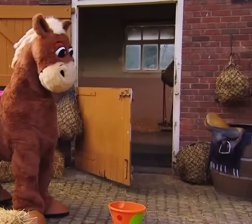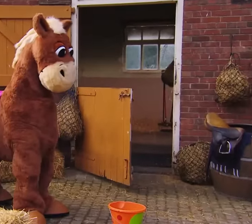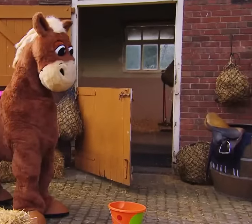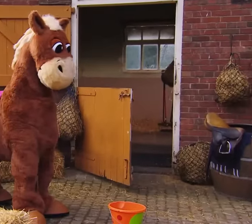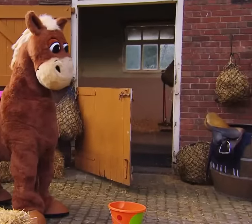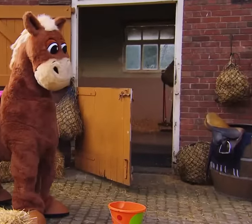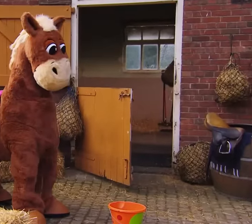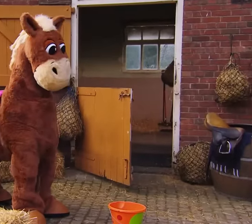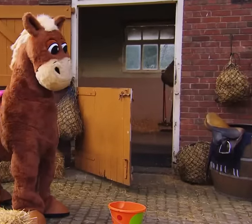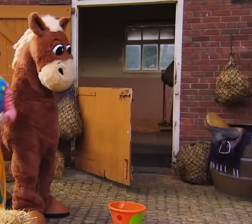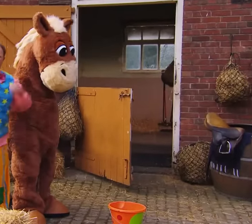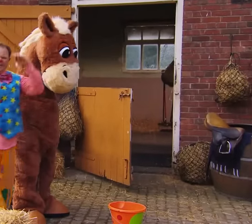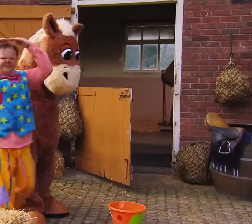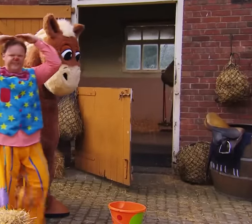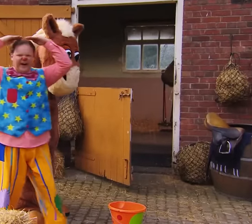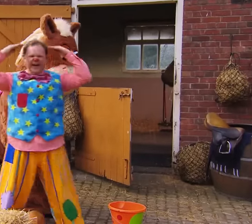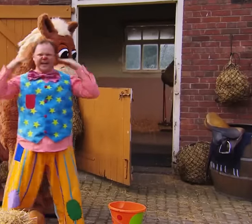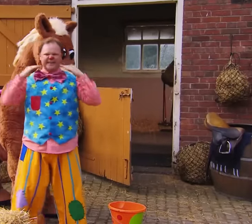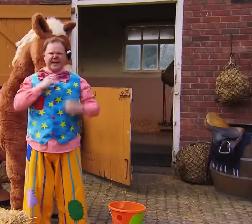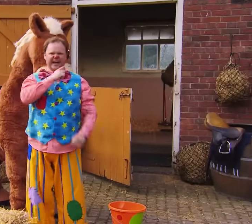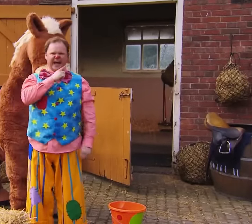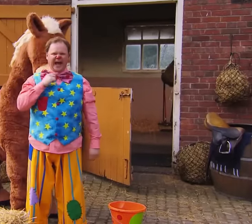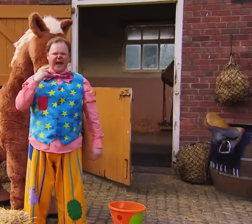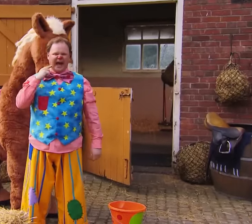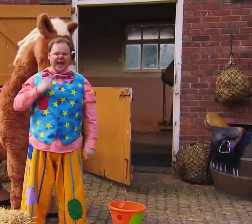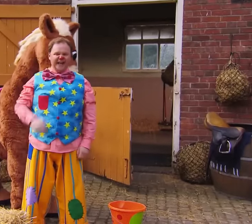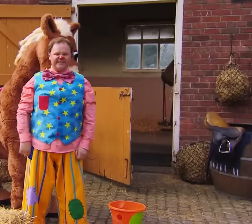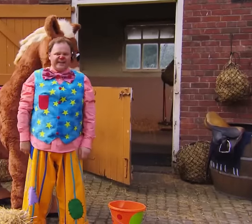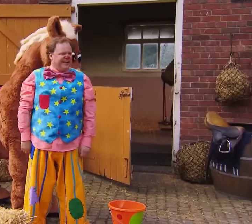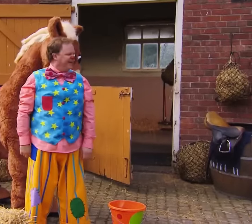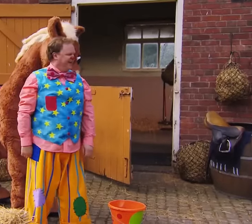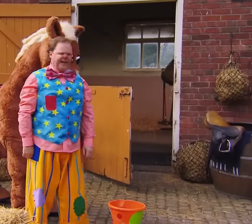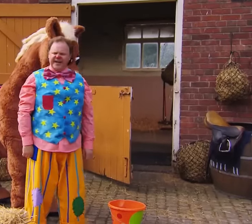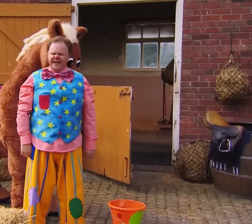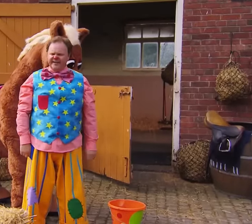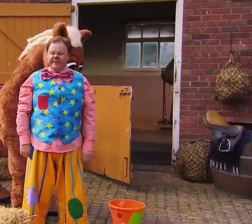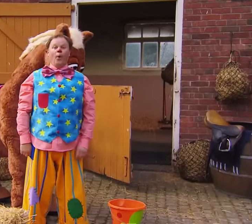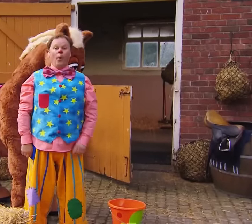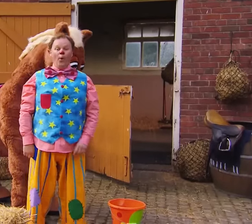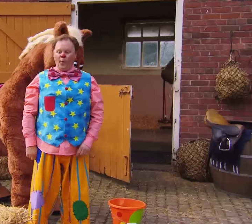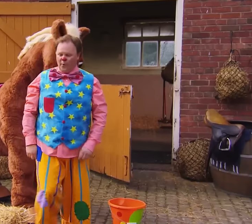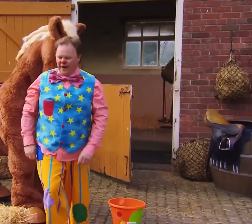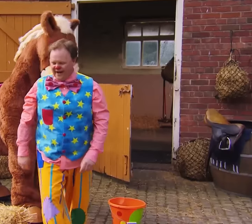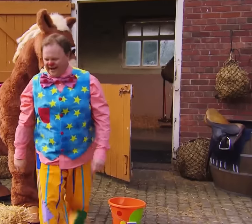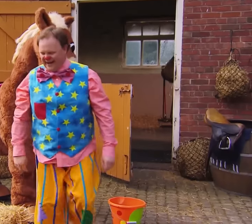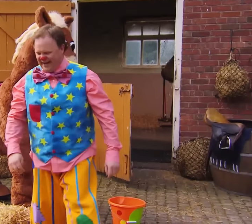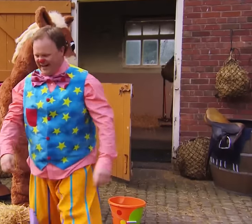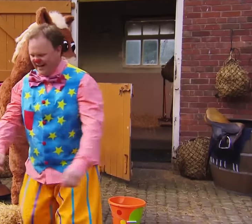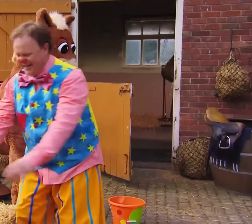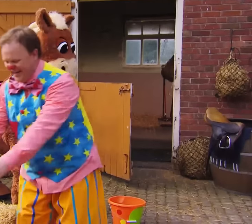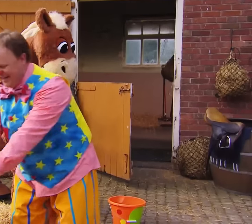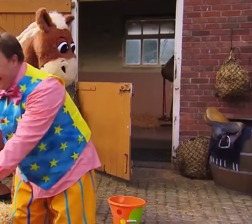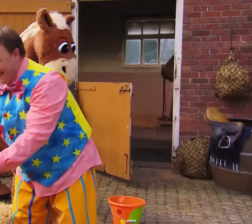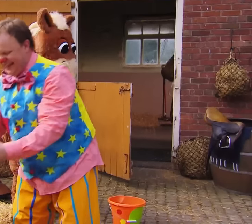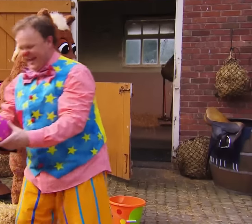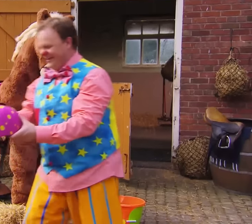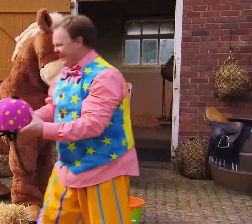Tumble. Hey, what? A riding hat? Oh, ha-ha. There we